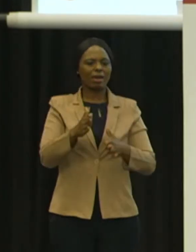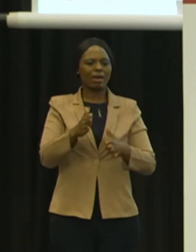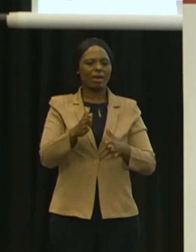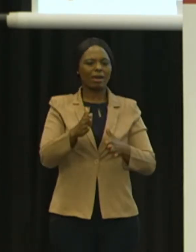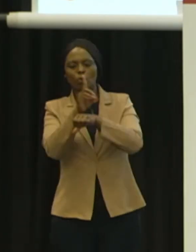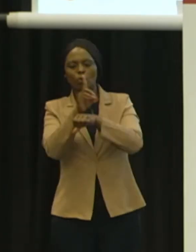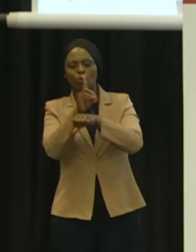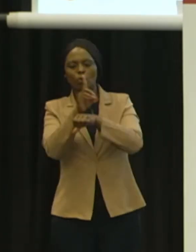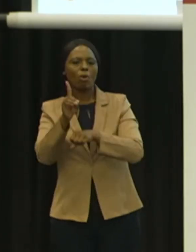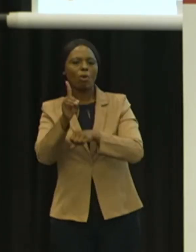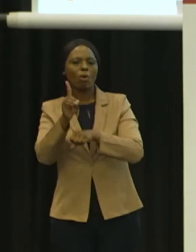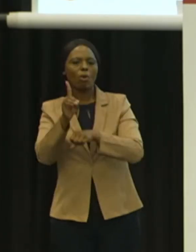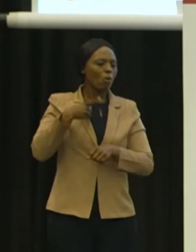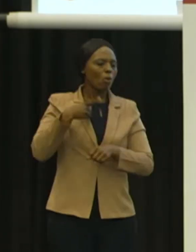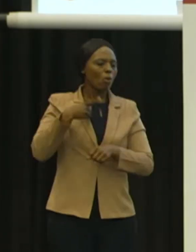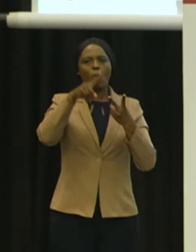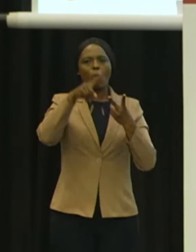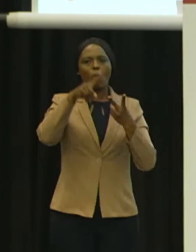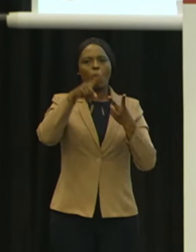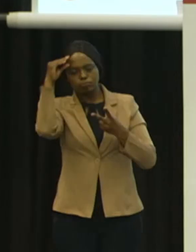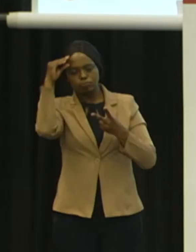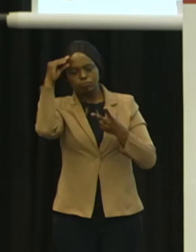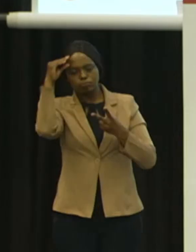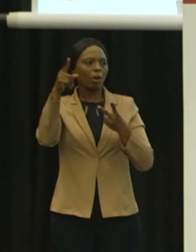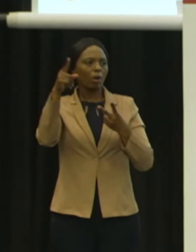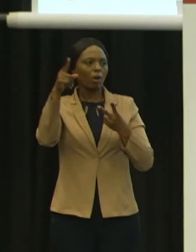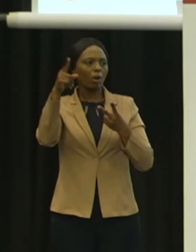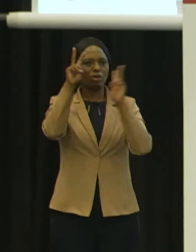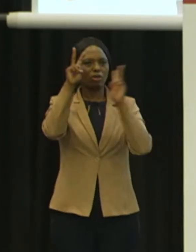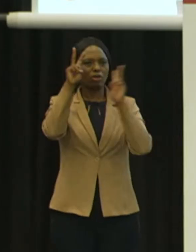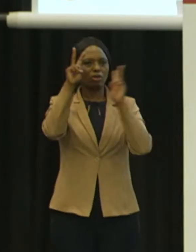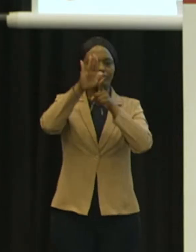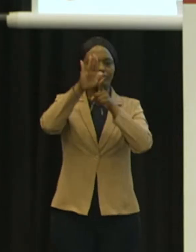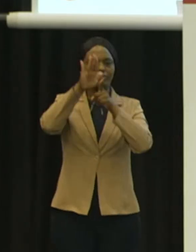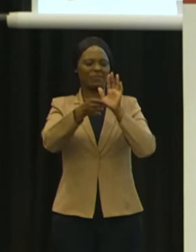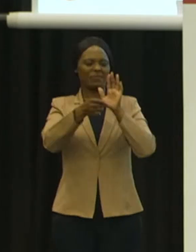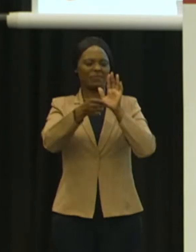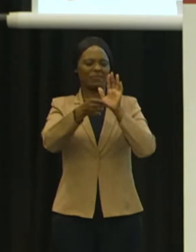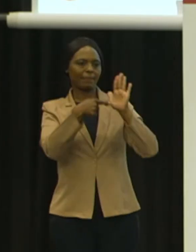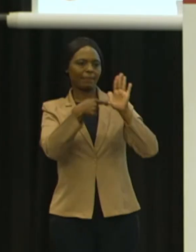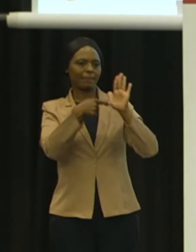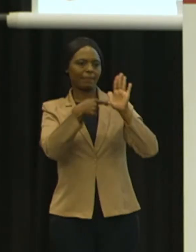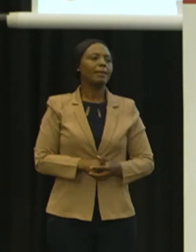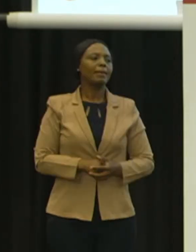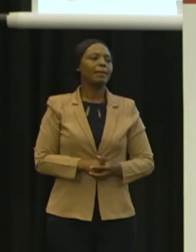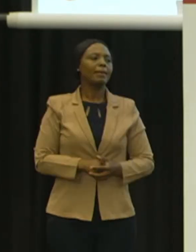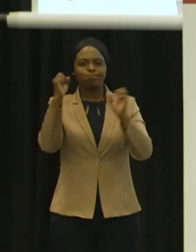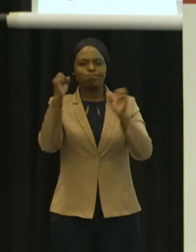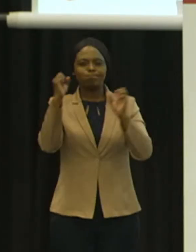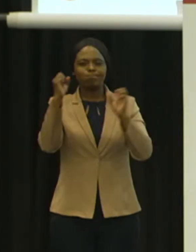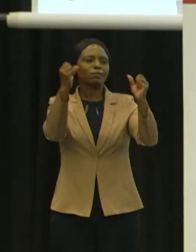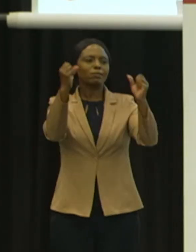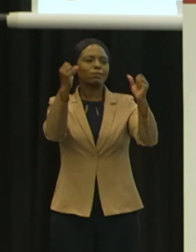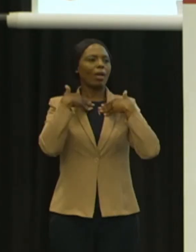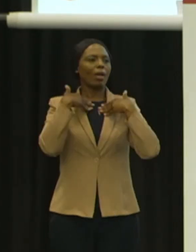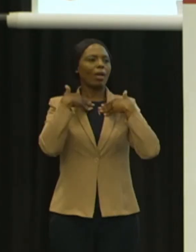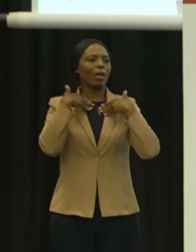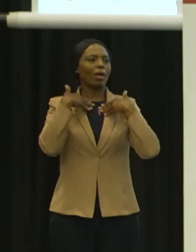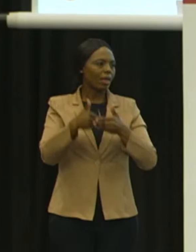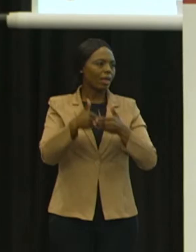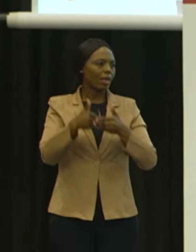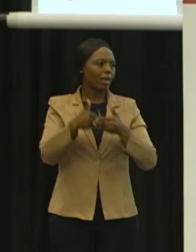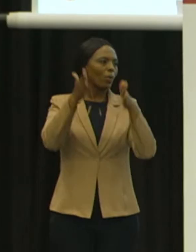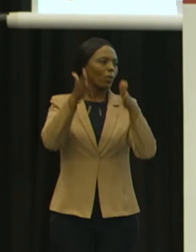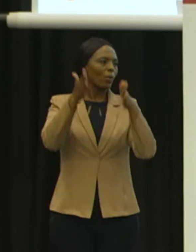discrimination. So we talked quite a lot around healthcare workers, the roles that they